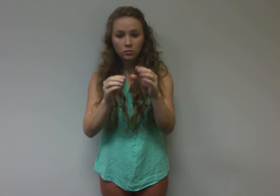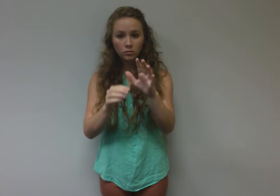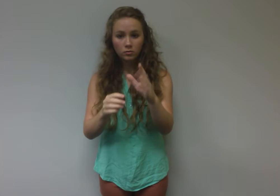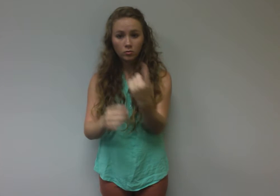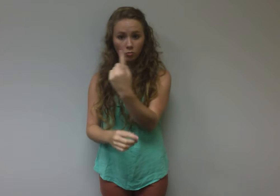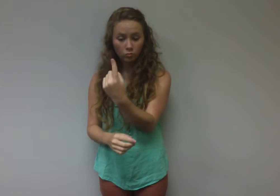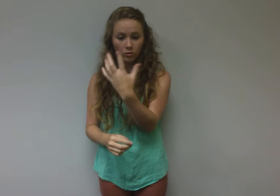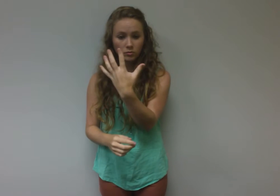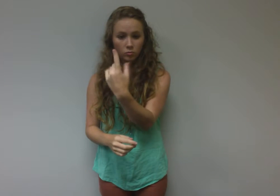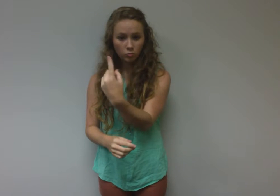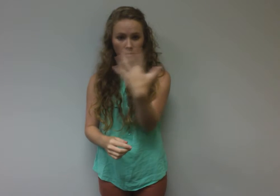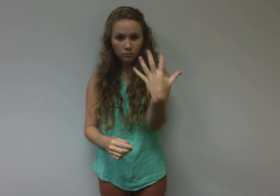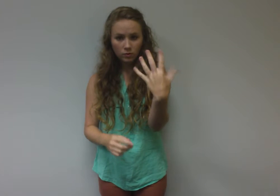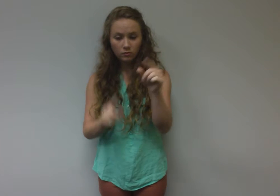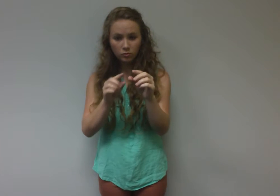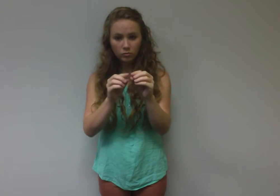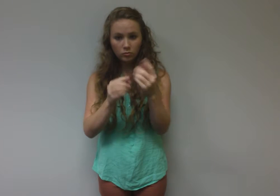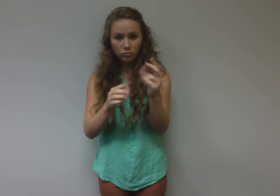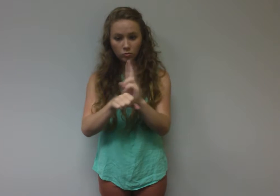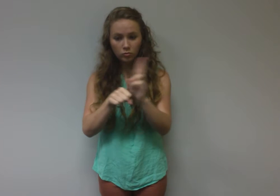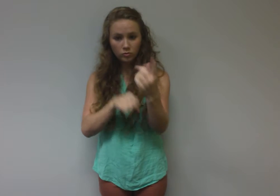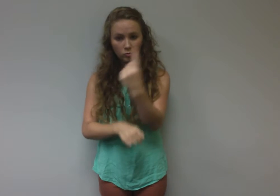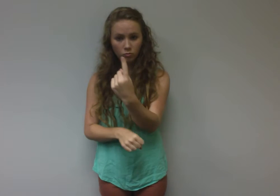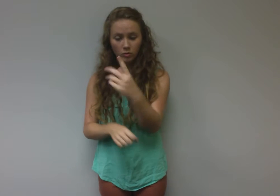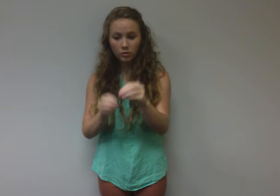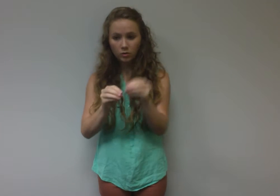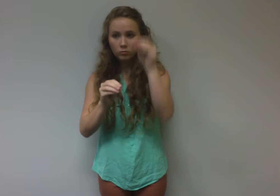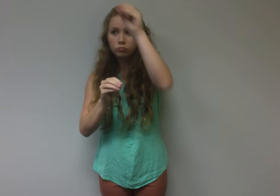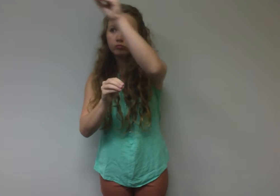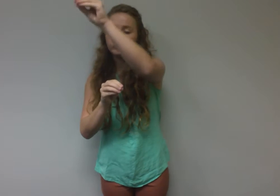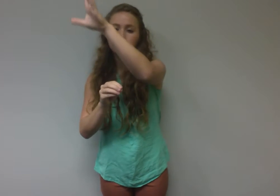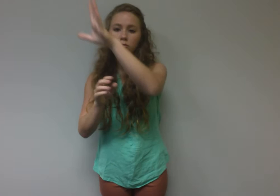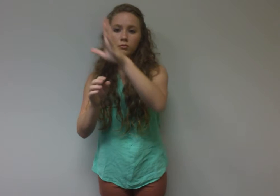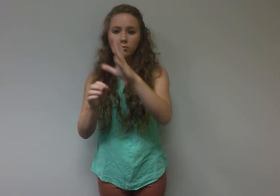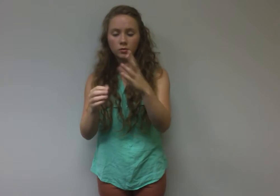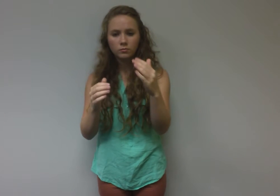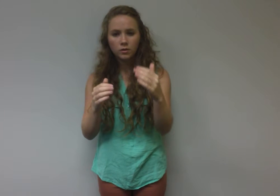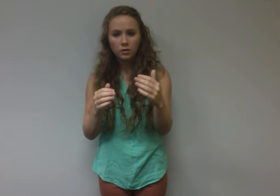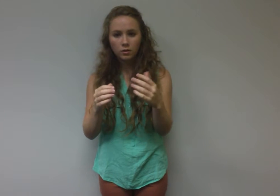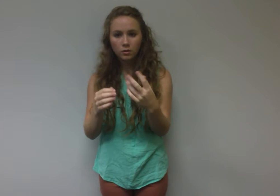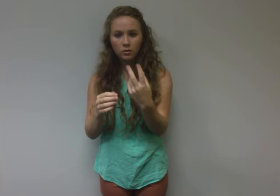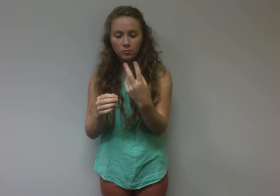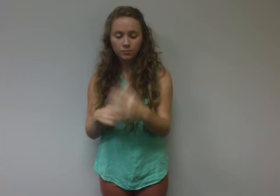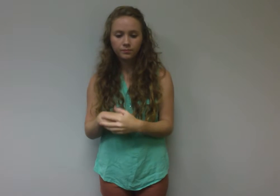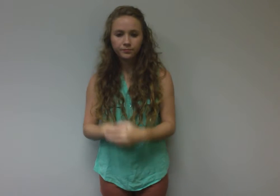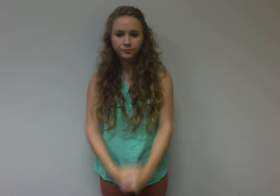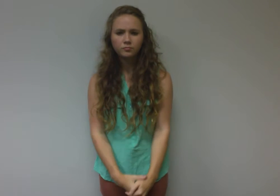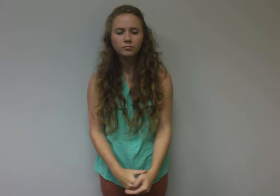You put it up there. And I think in a future presentation I'll explain why this works. And maybe you might even kind of have